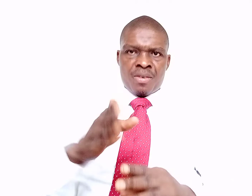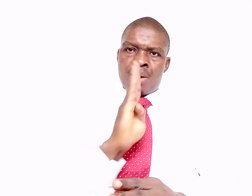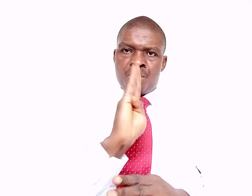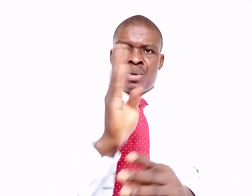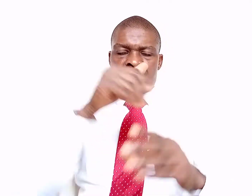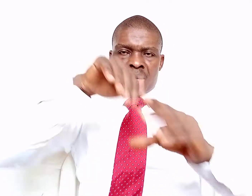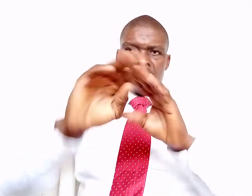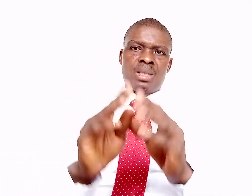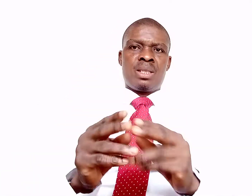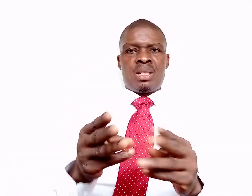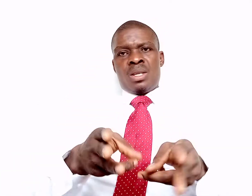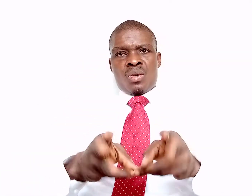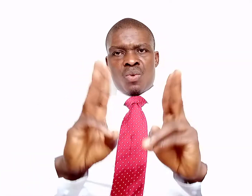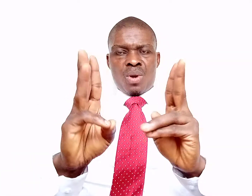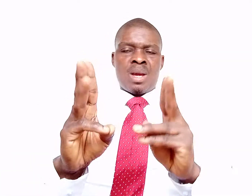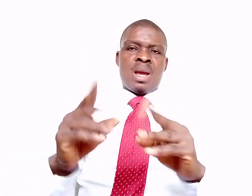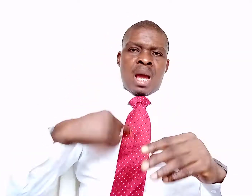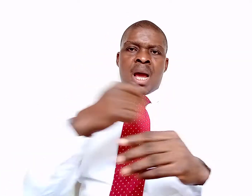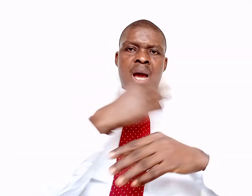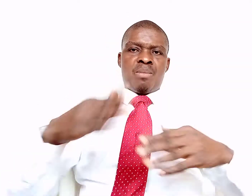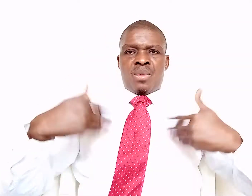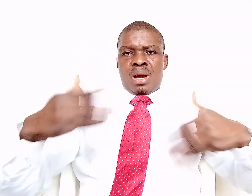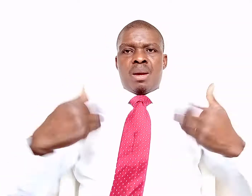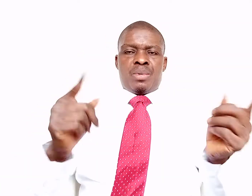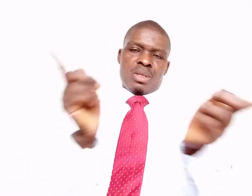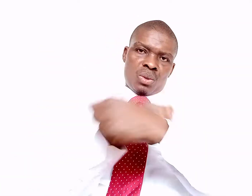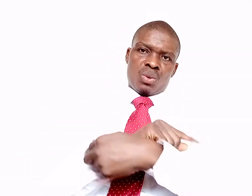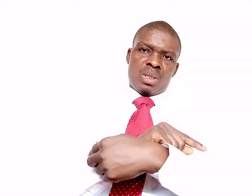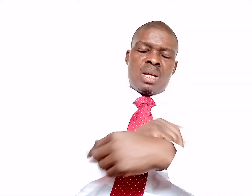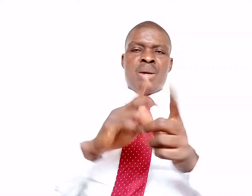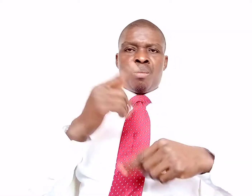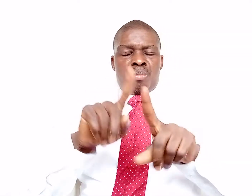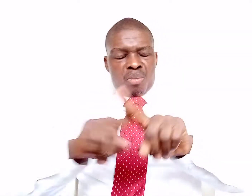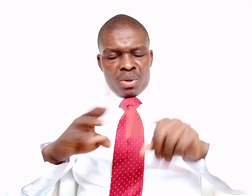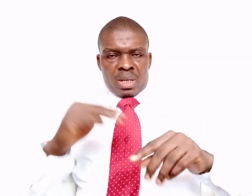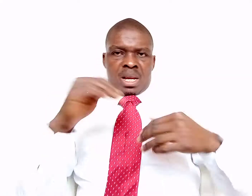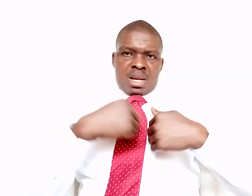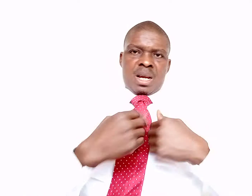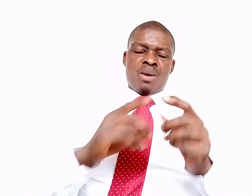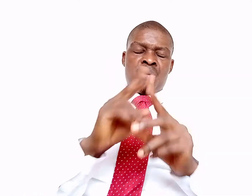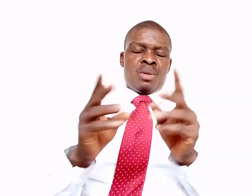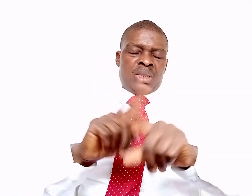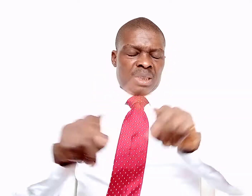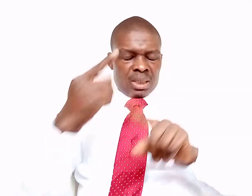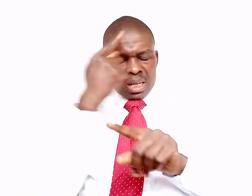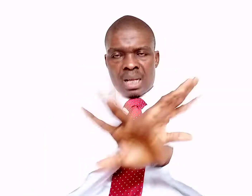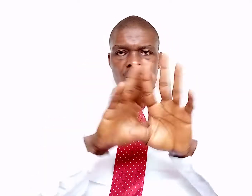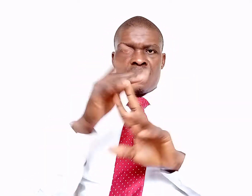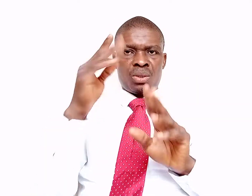was excited to go, but also a little nervous since I wasn't sure about the people at the